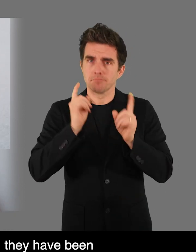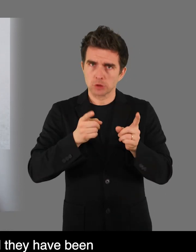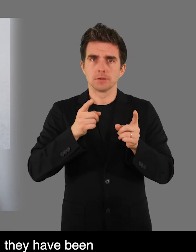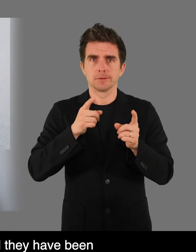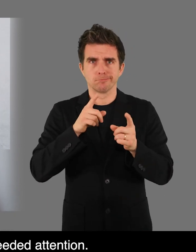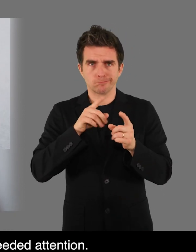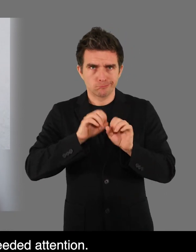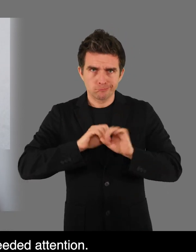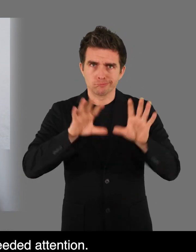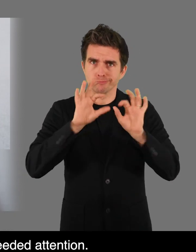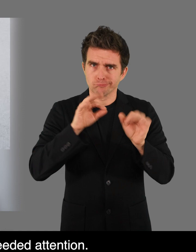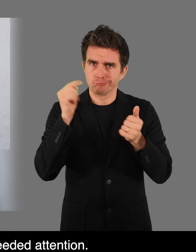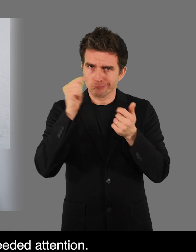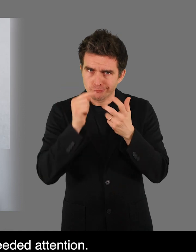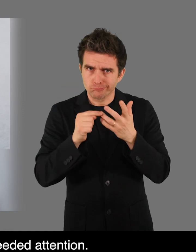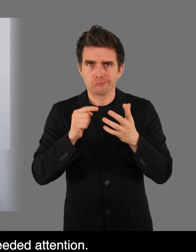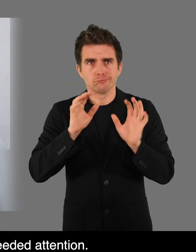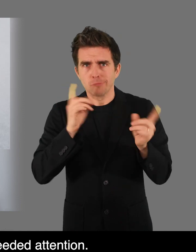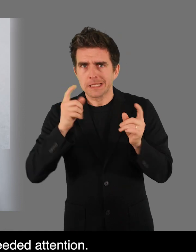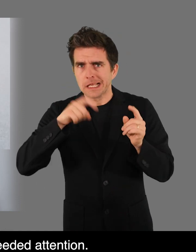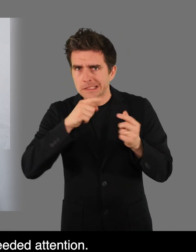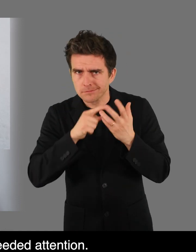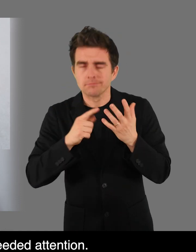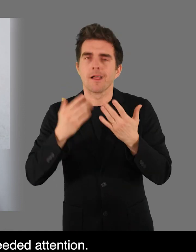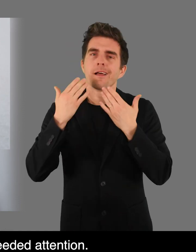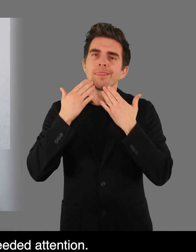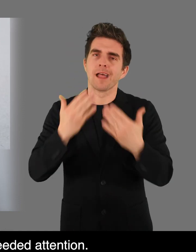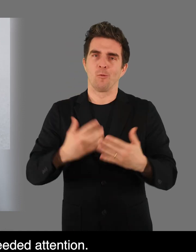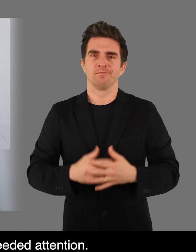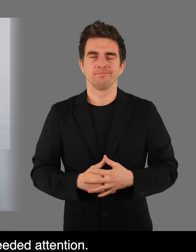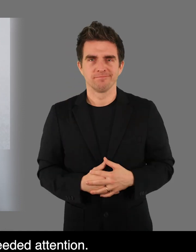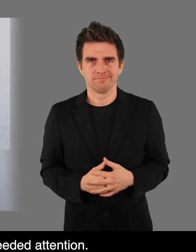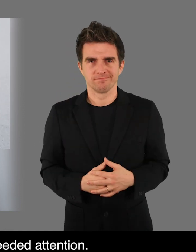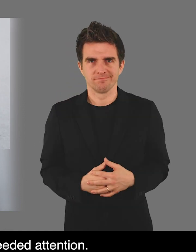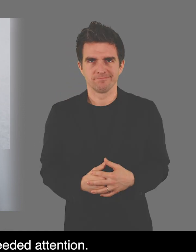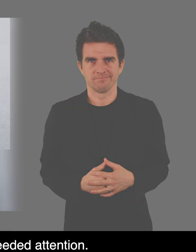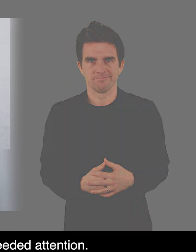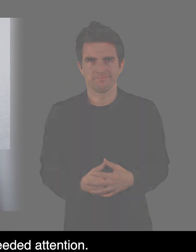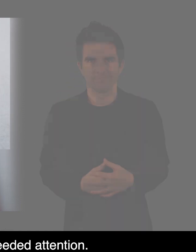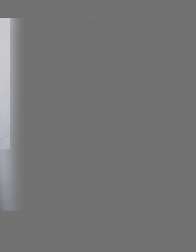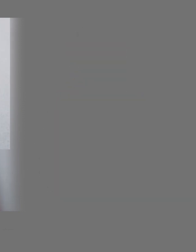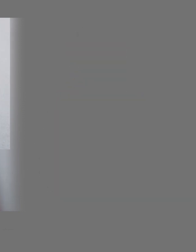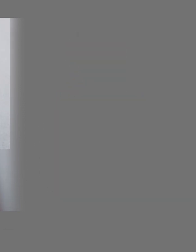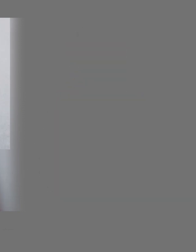that our issues are broadcasted and are given the needed attention. Thank you.